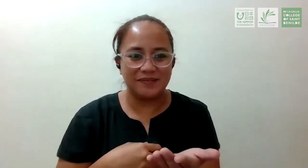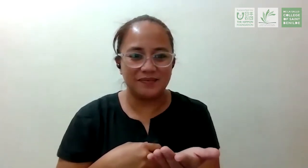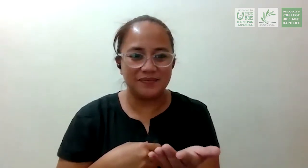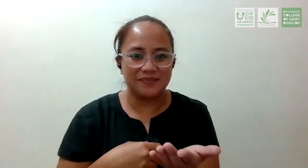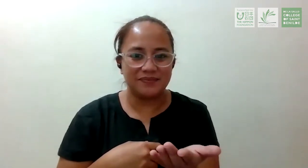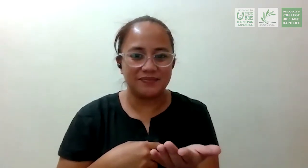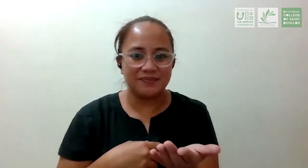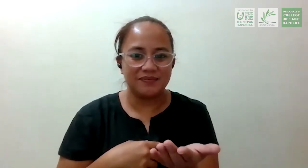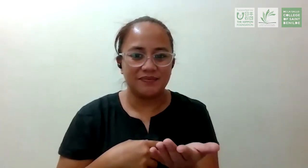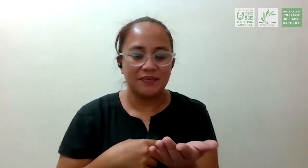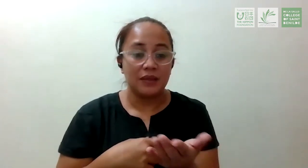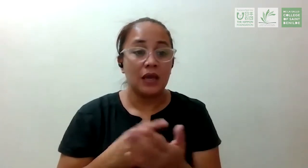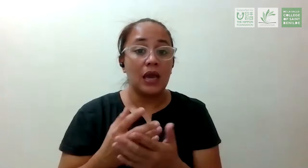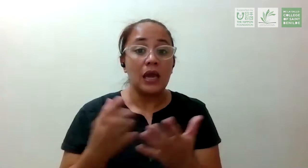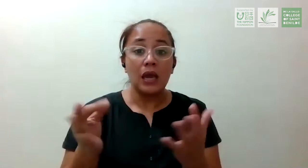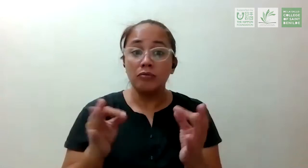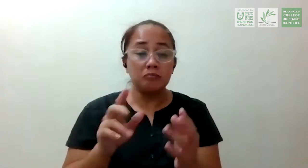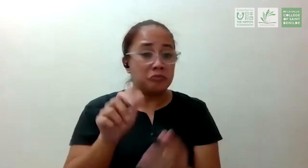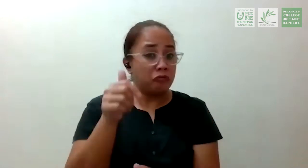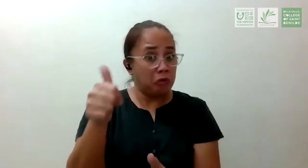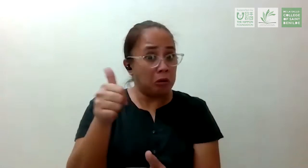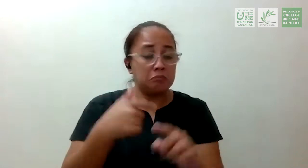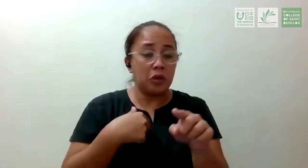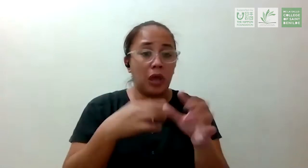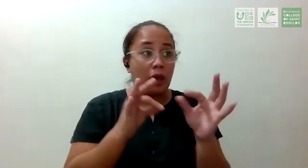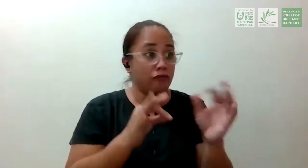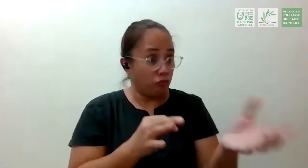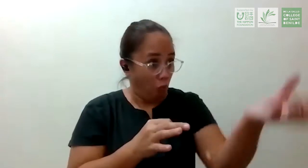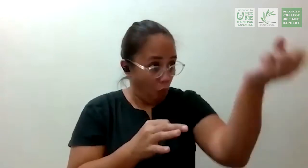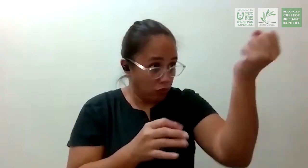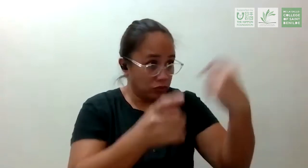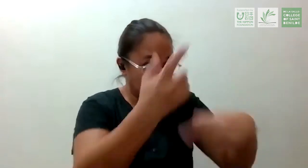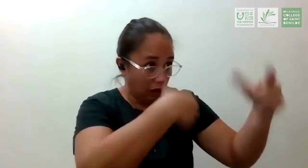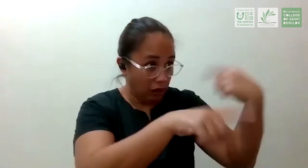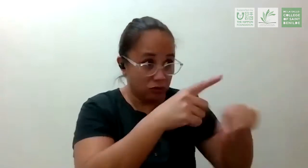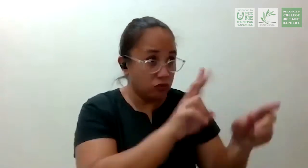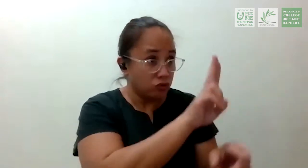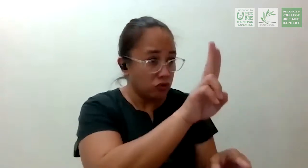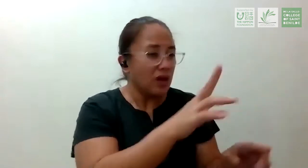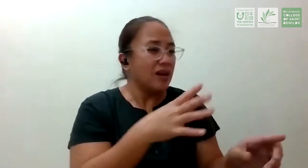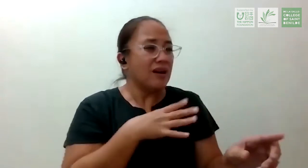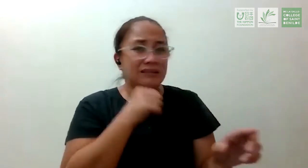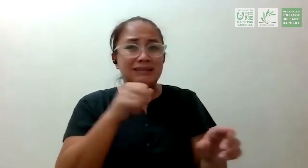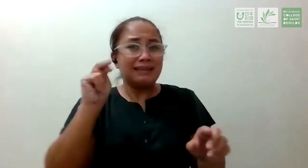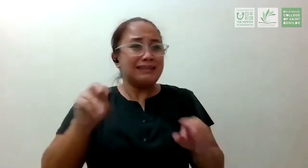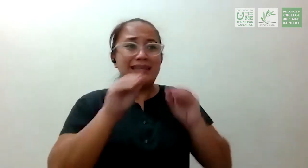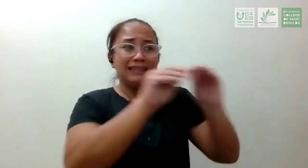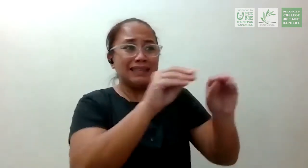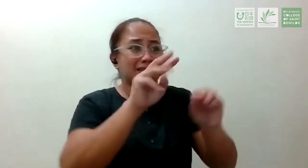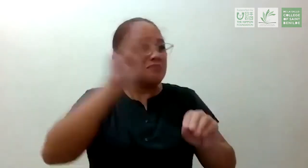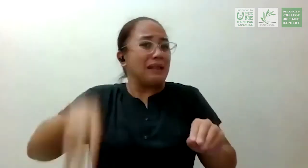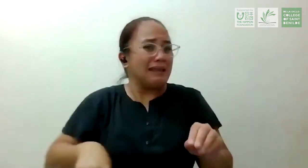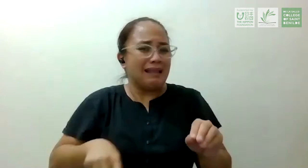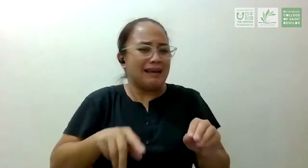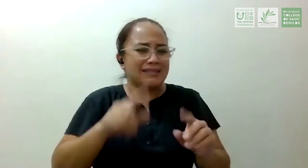I mean, if it's perfectly fine, if they use their own sign language, then you don't need to teach them Manila signs.